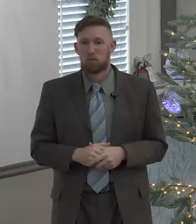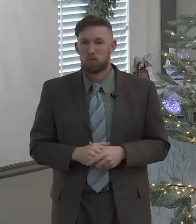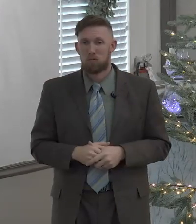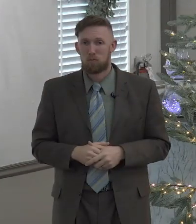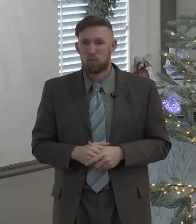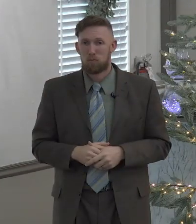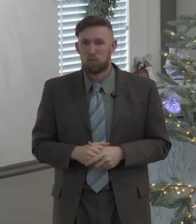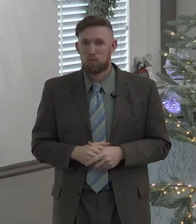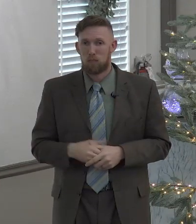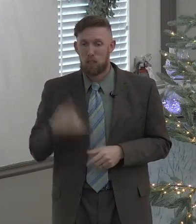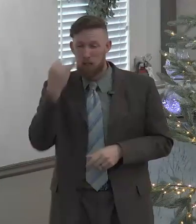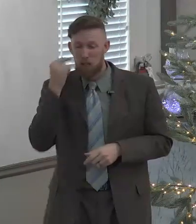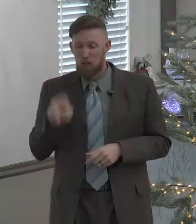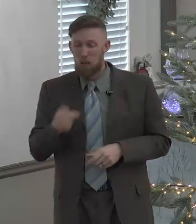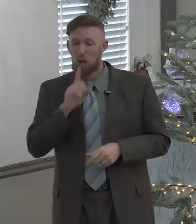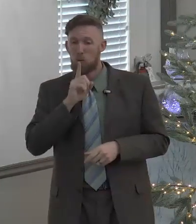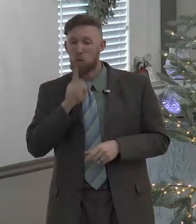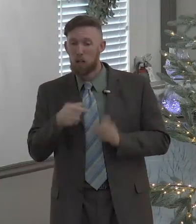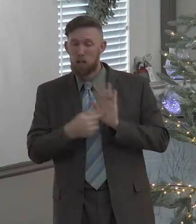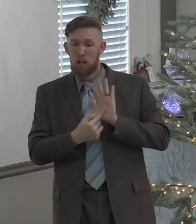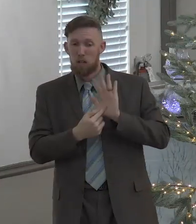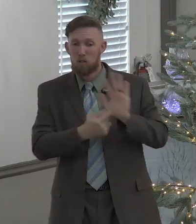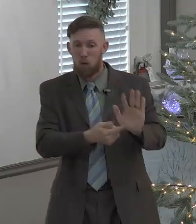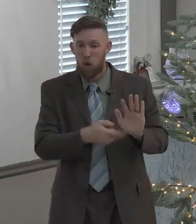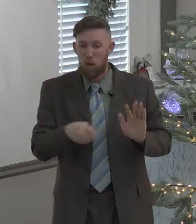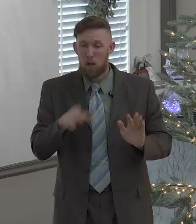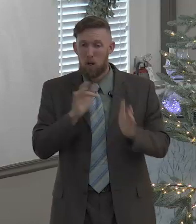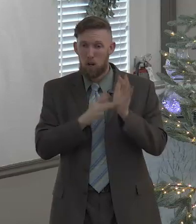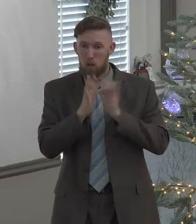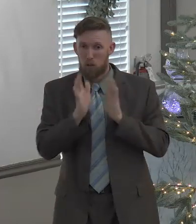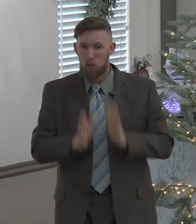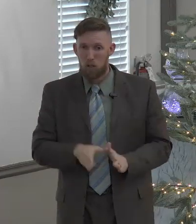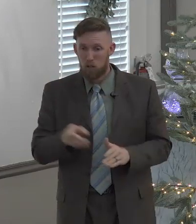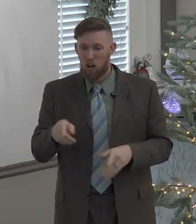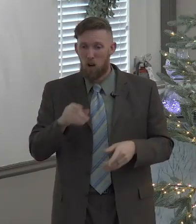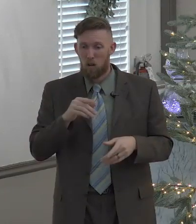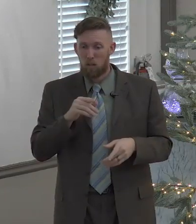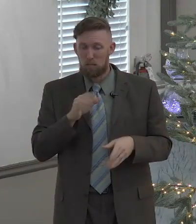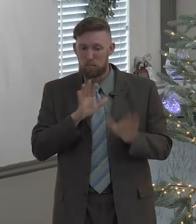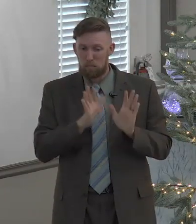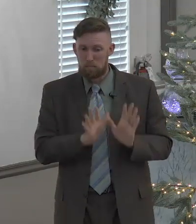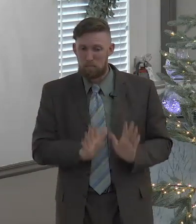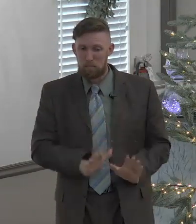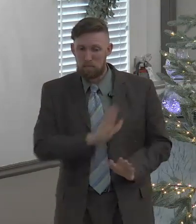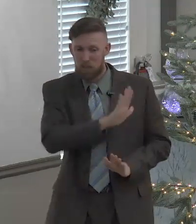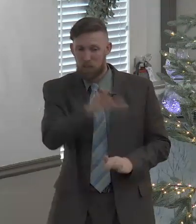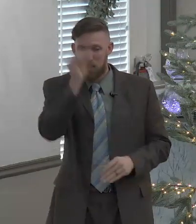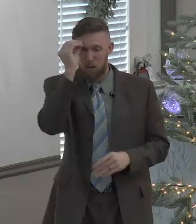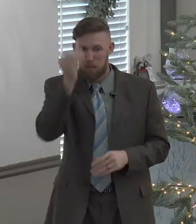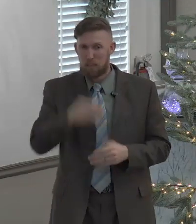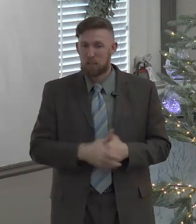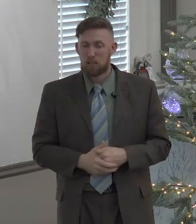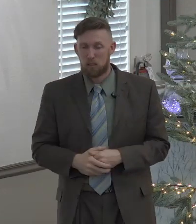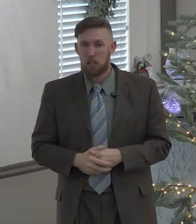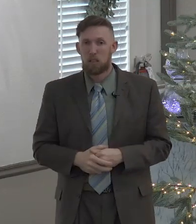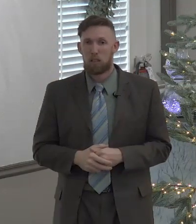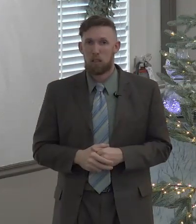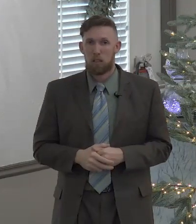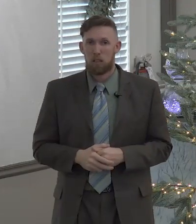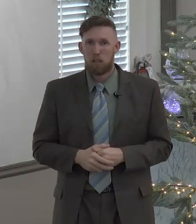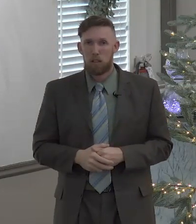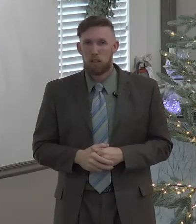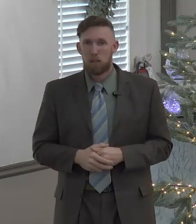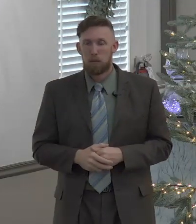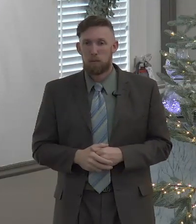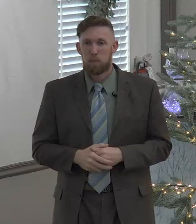their relatives are going to say if they really, really, really come out for